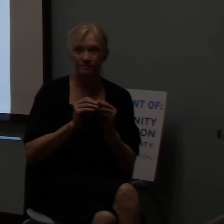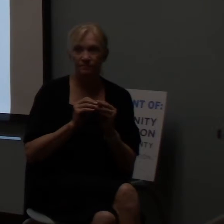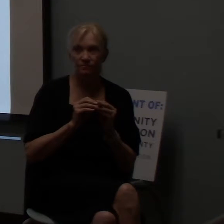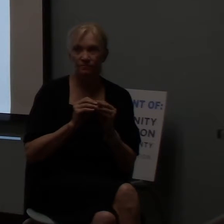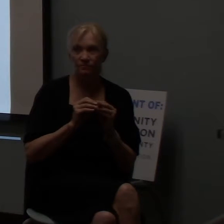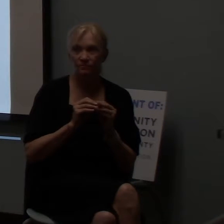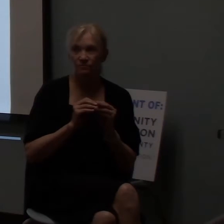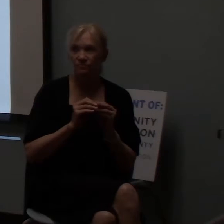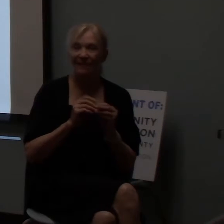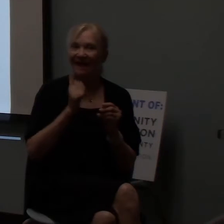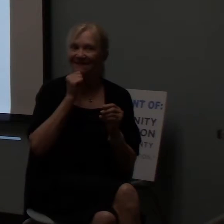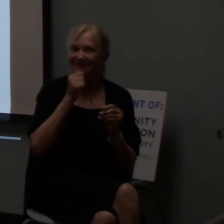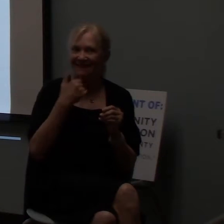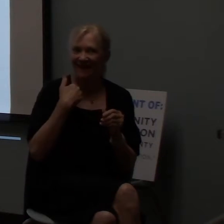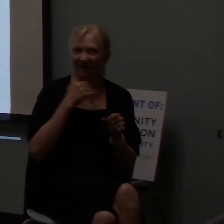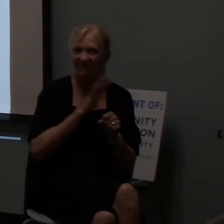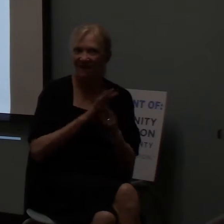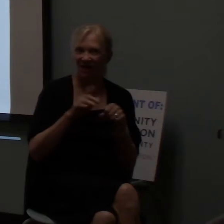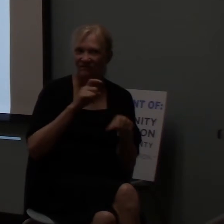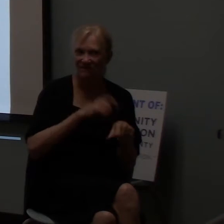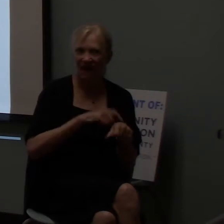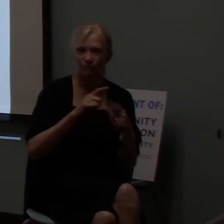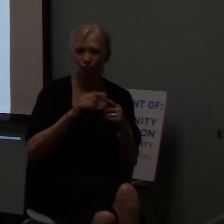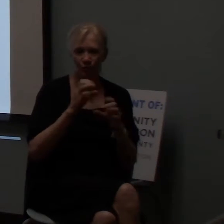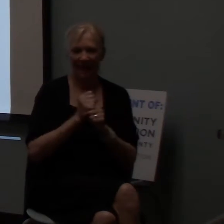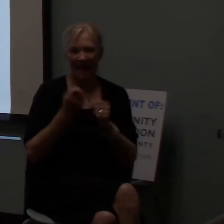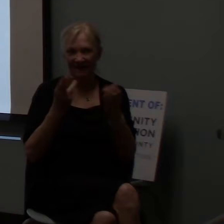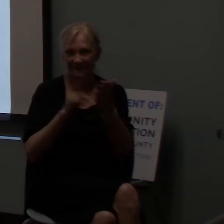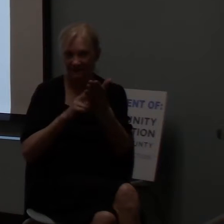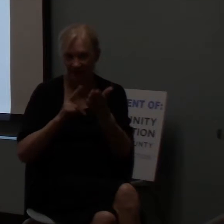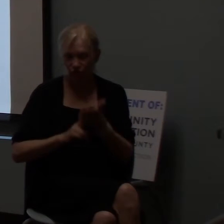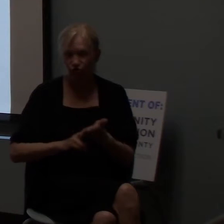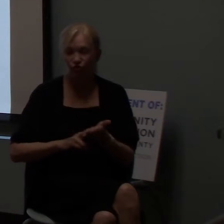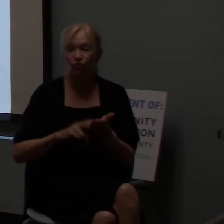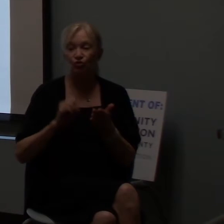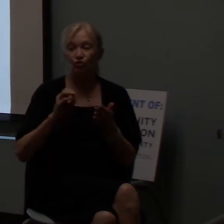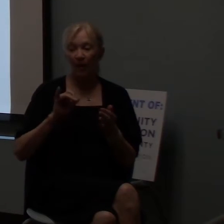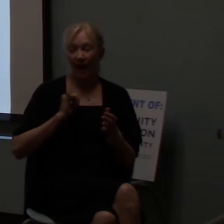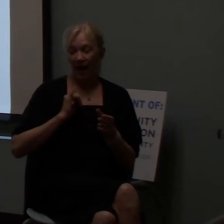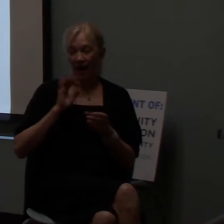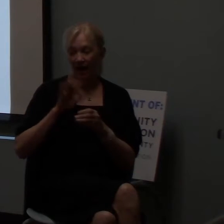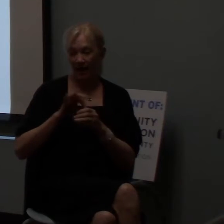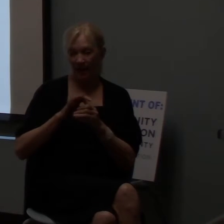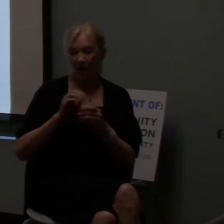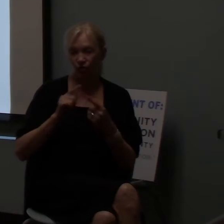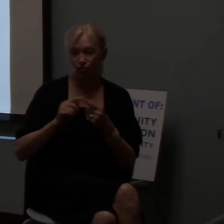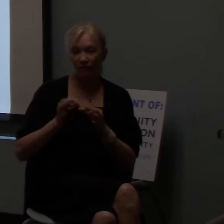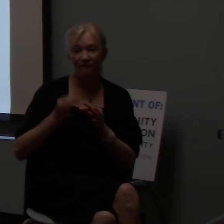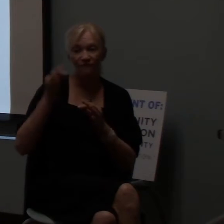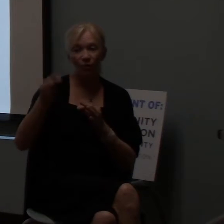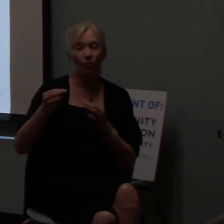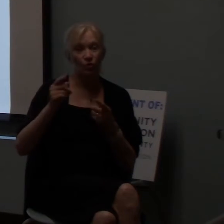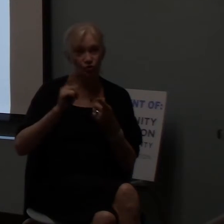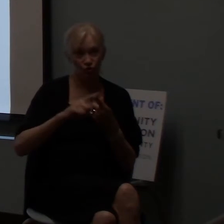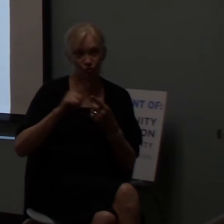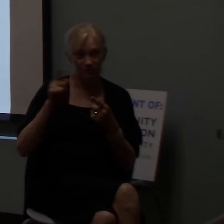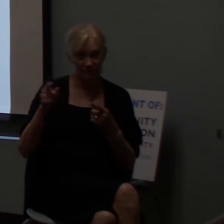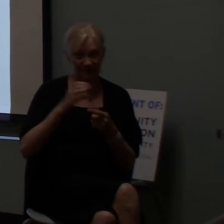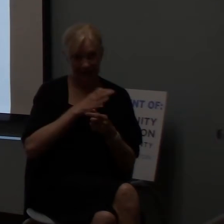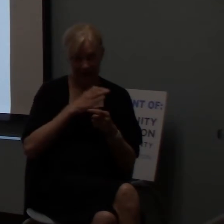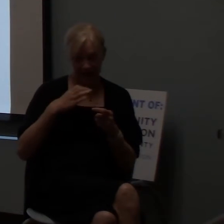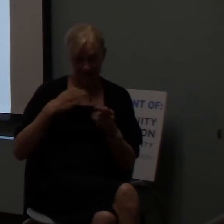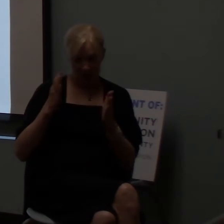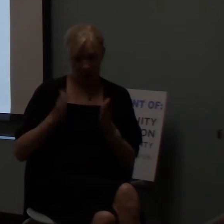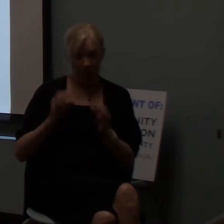we didn't have enough time to get the signatures done, so I elected to forward it to the county commissioners to see if they would put it